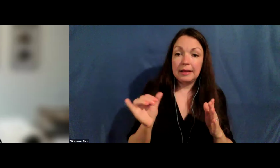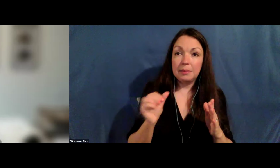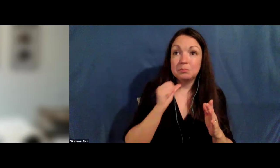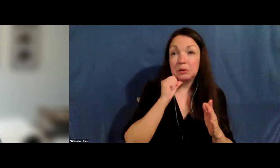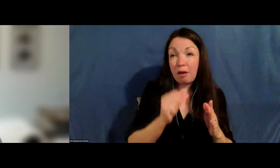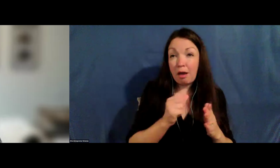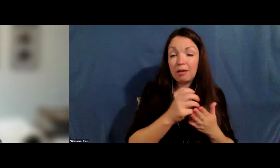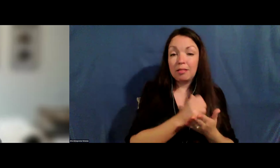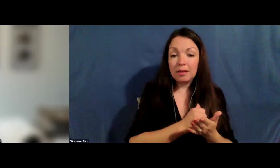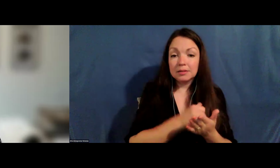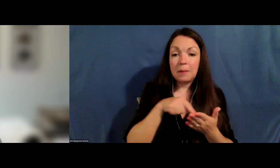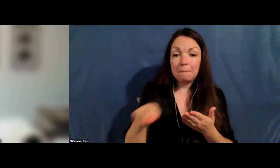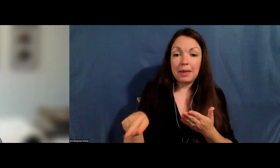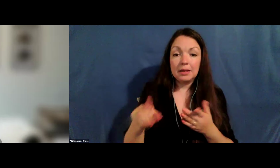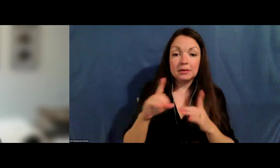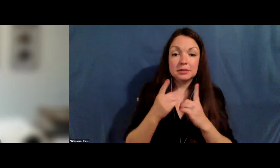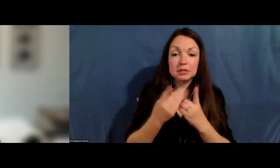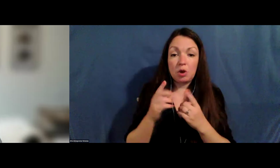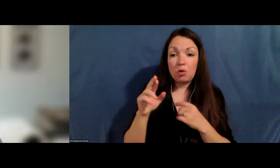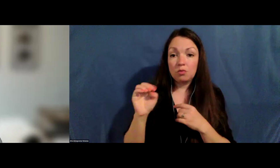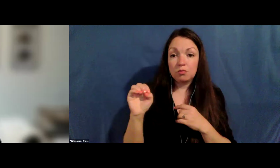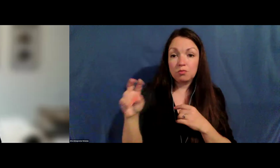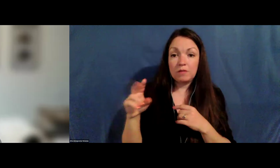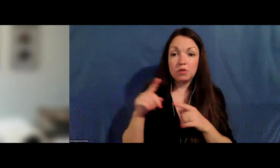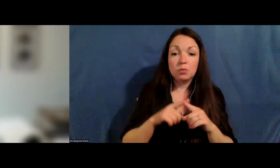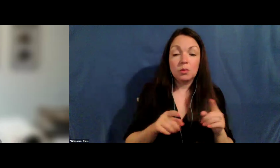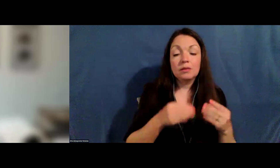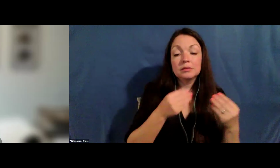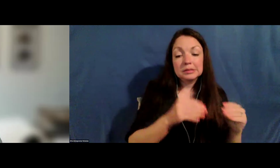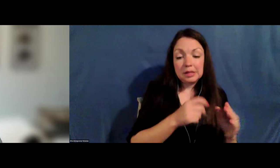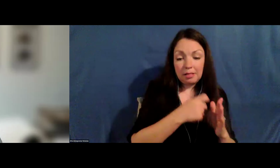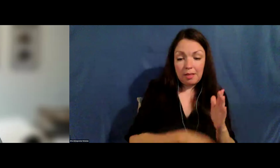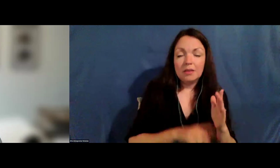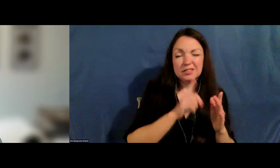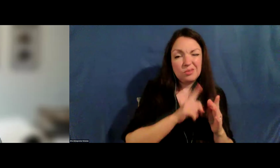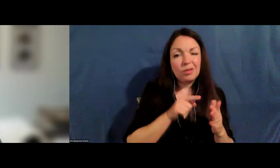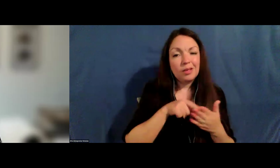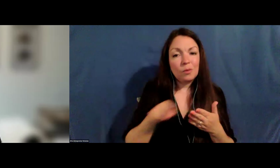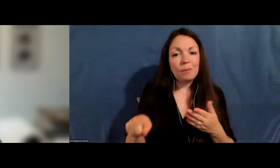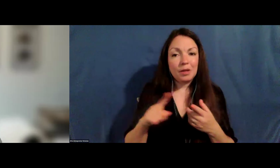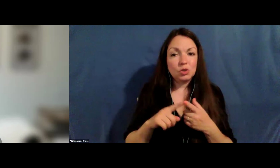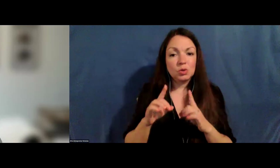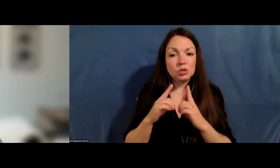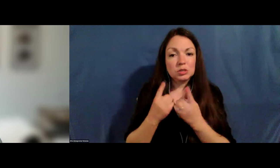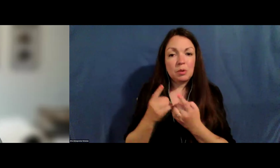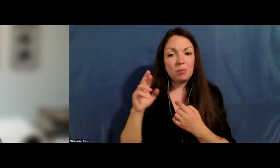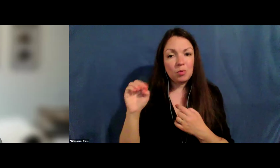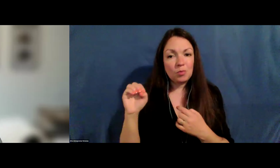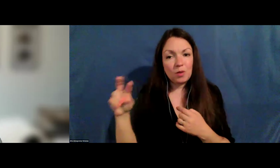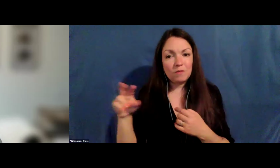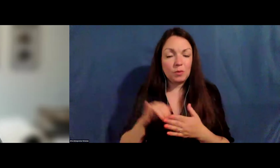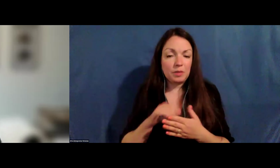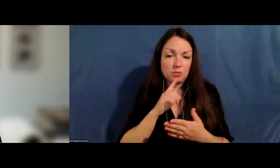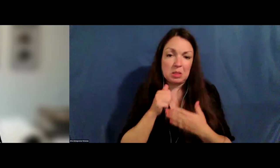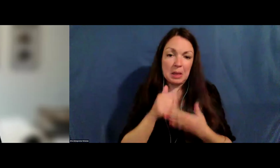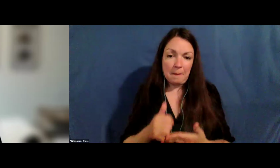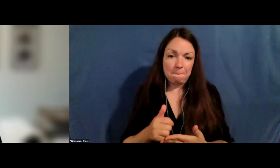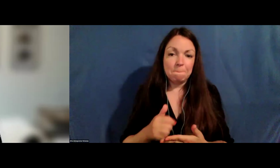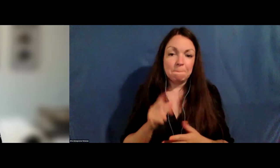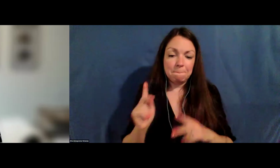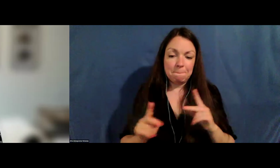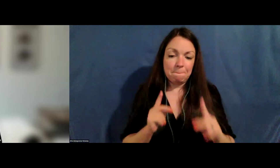not collected and paid to the Department of Revenue, but on the sales tax side, really these taxes do get paid to the Department of Revenue, and it's a great help for people. You'll